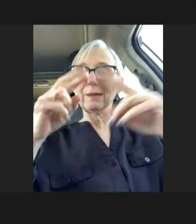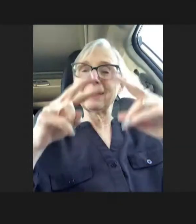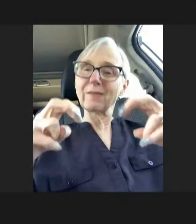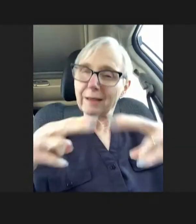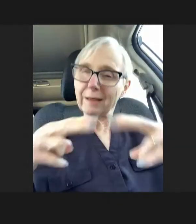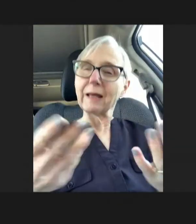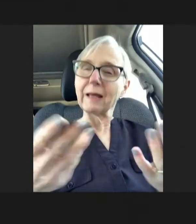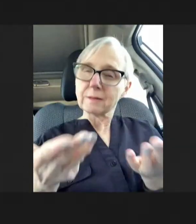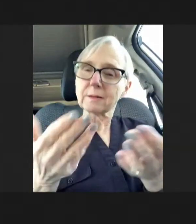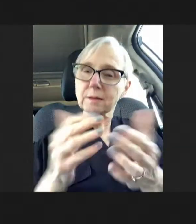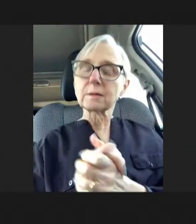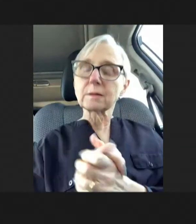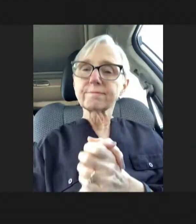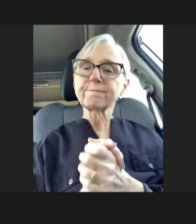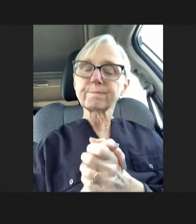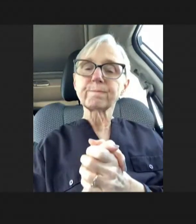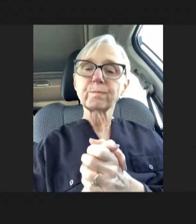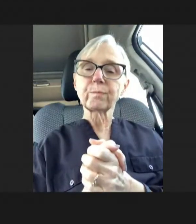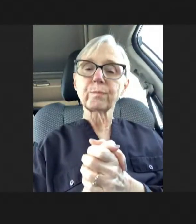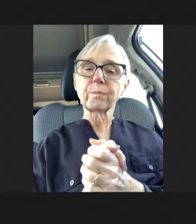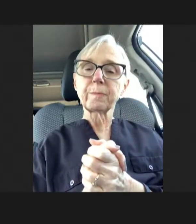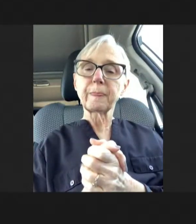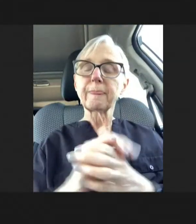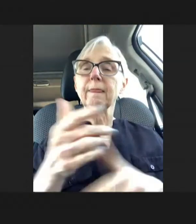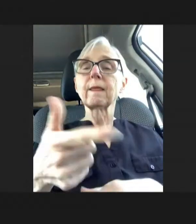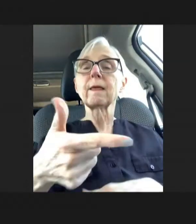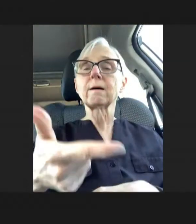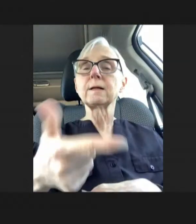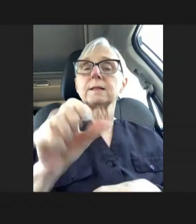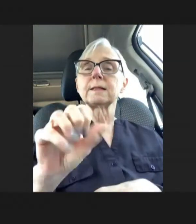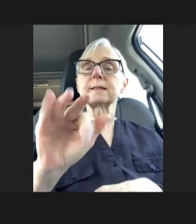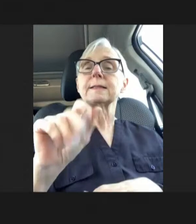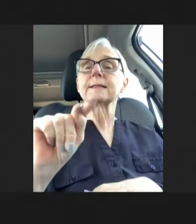well. All right, let's go to Seth.